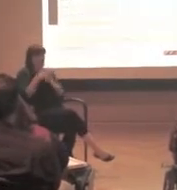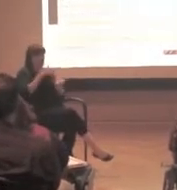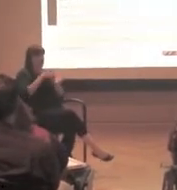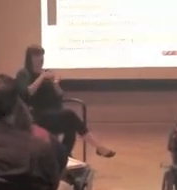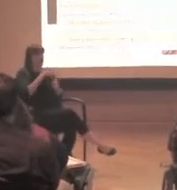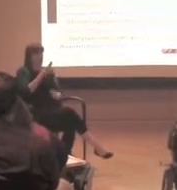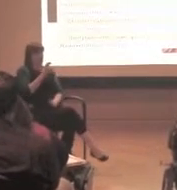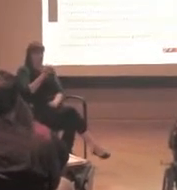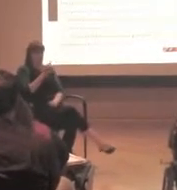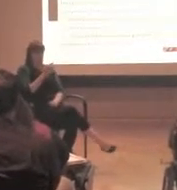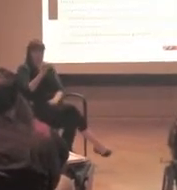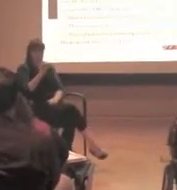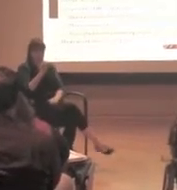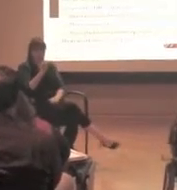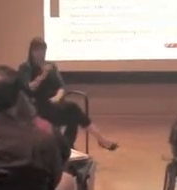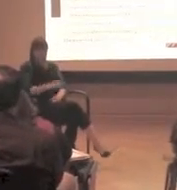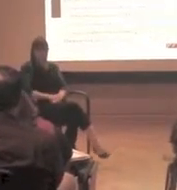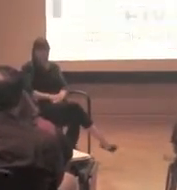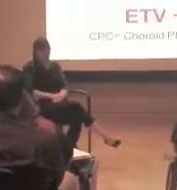spina bifida.